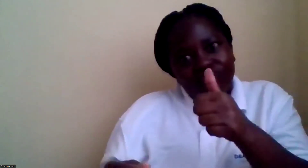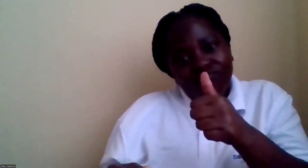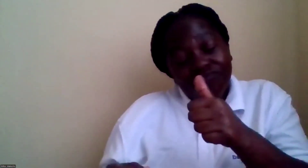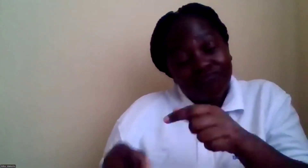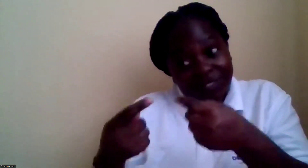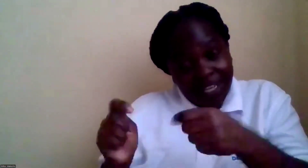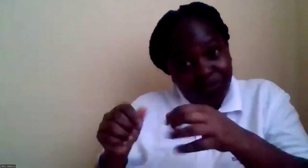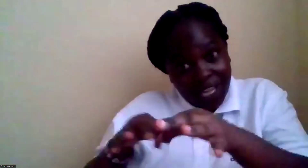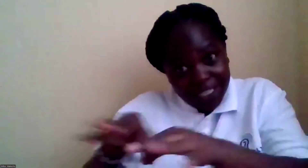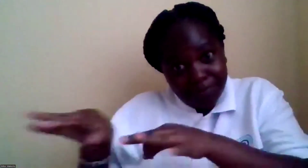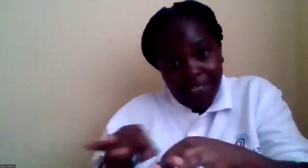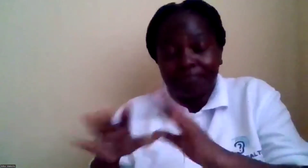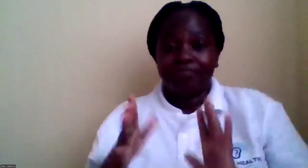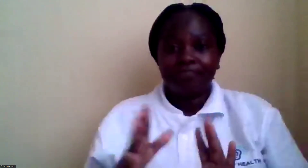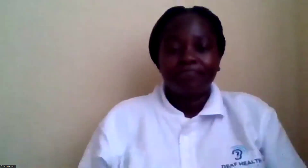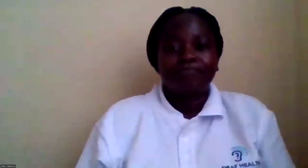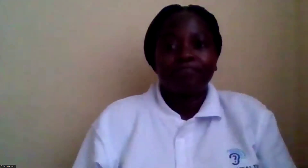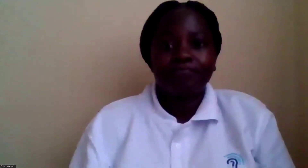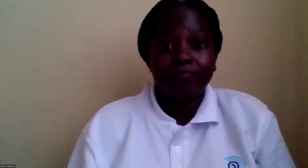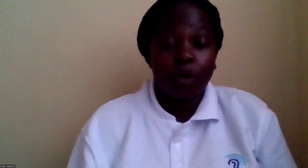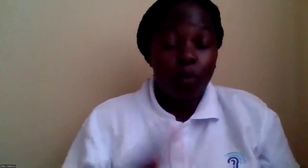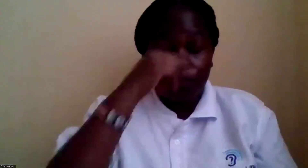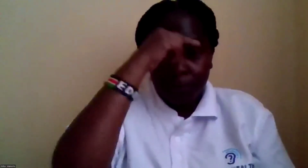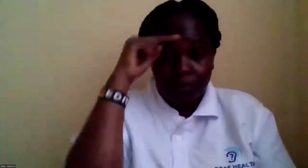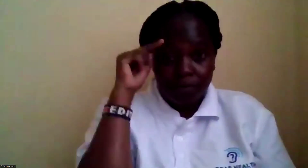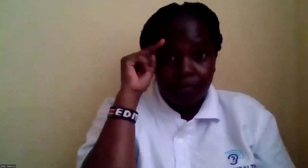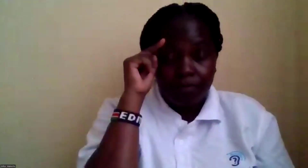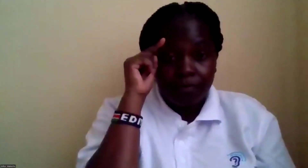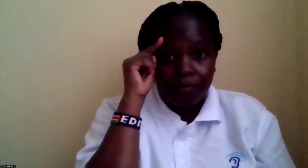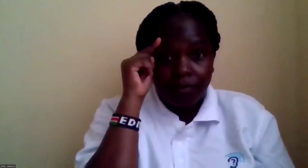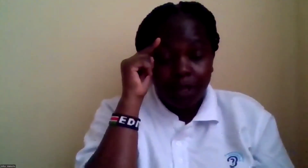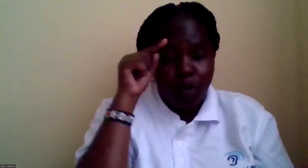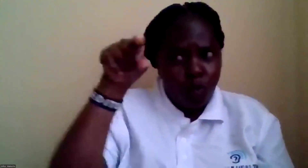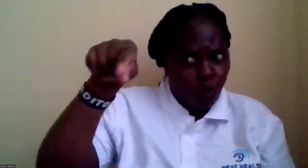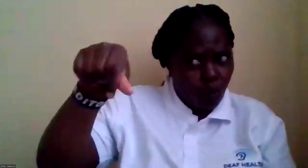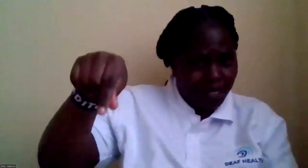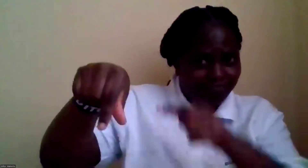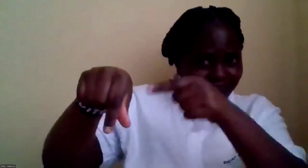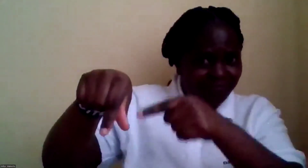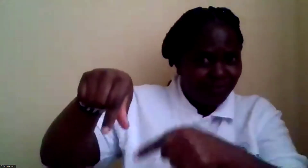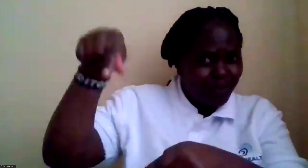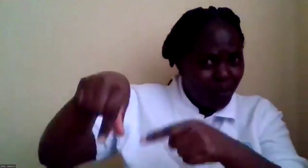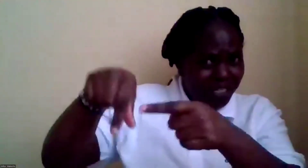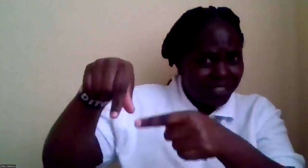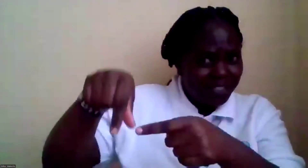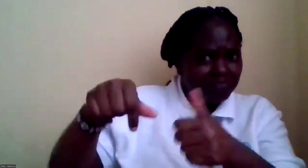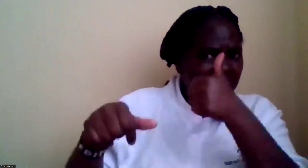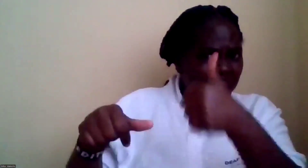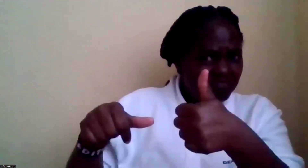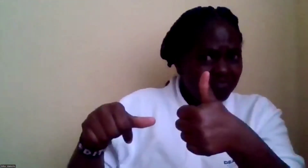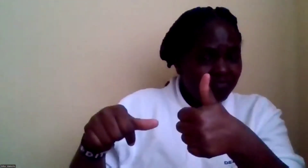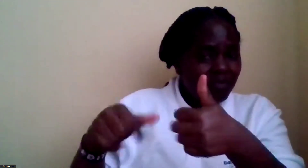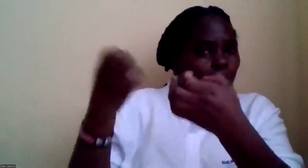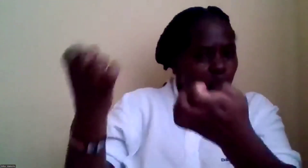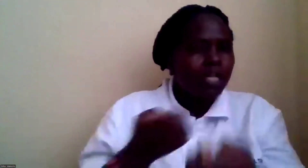things will get a bit clearer, because when it comes to the quality of sugar, we've already determined that we need it